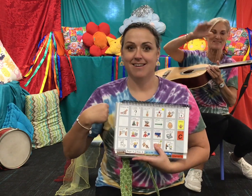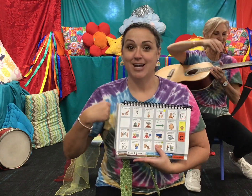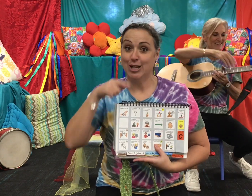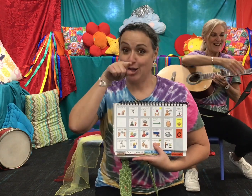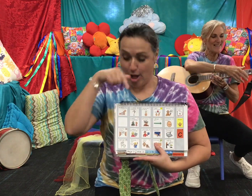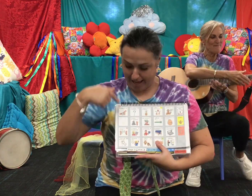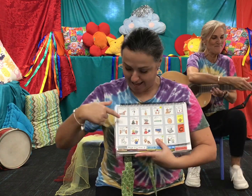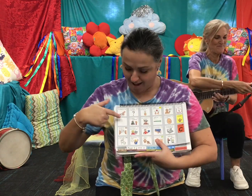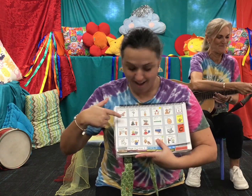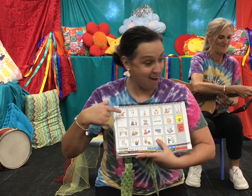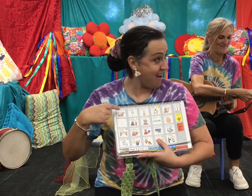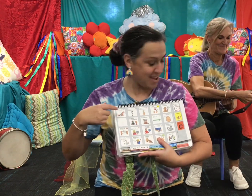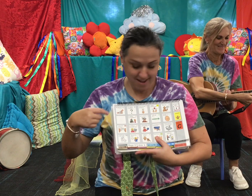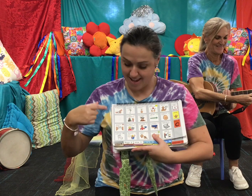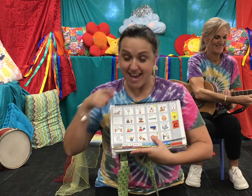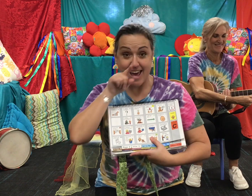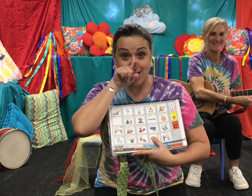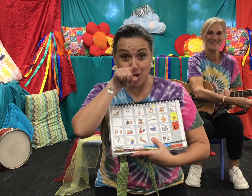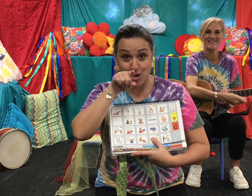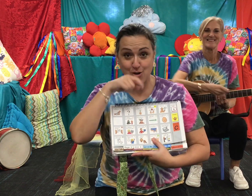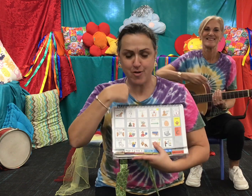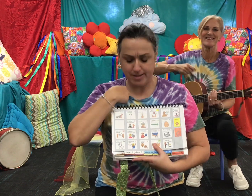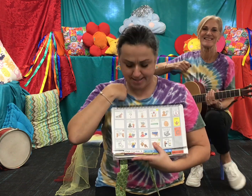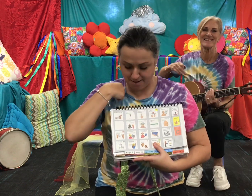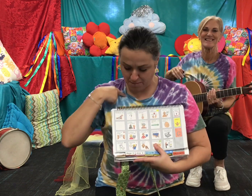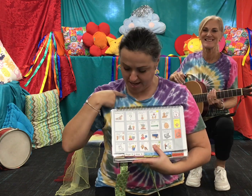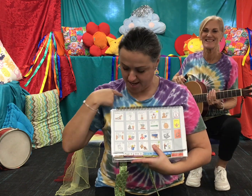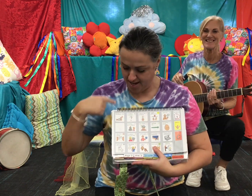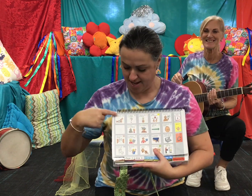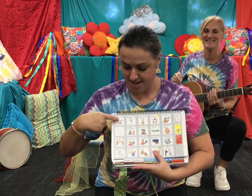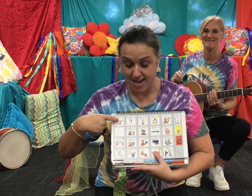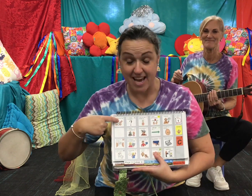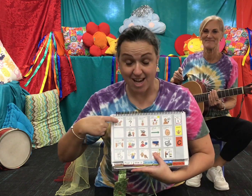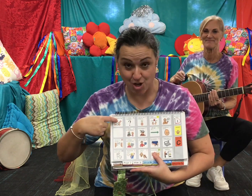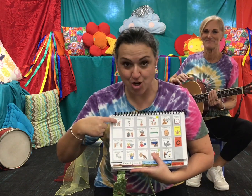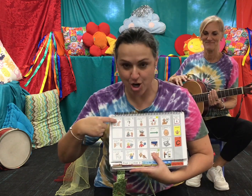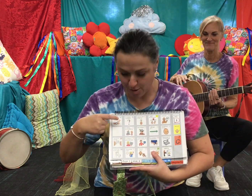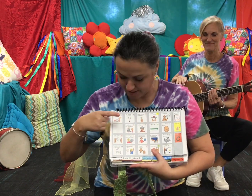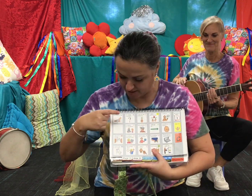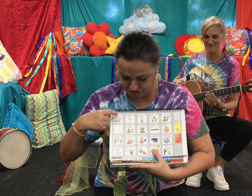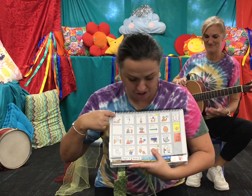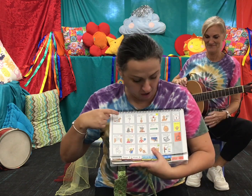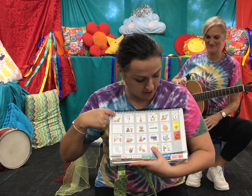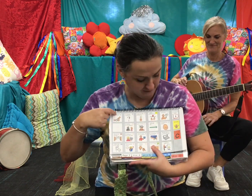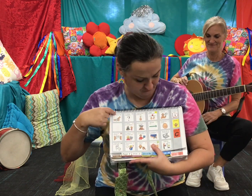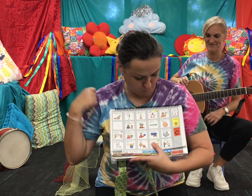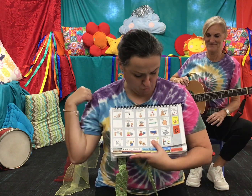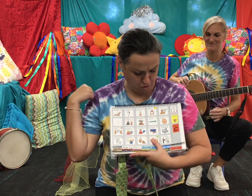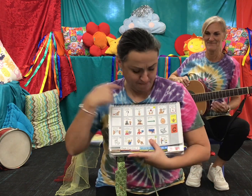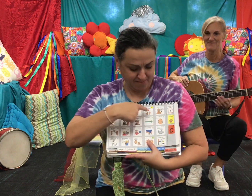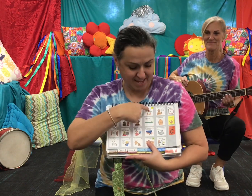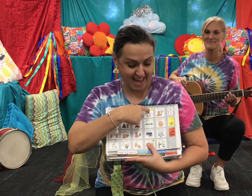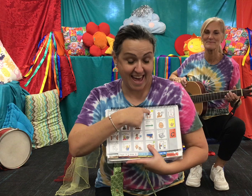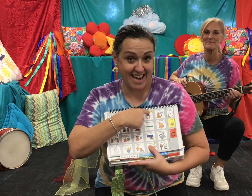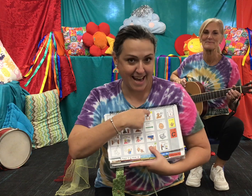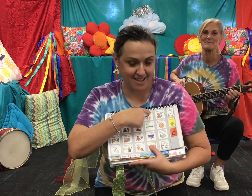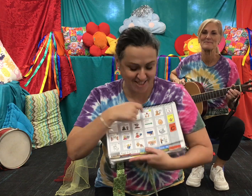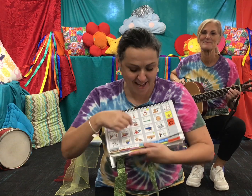everyone, hi Kim. Hi, and you see me. And you know it's time for an